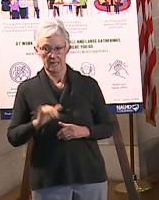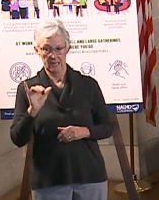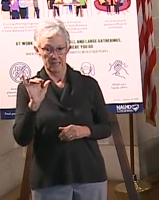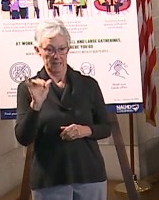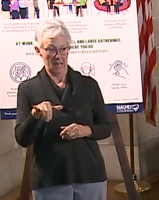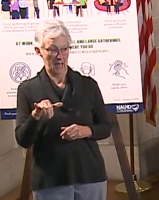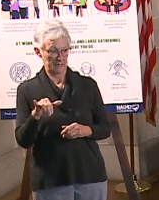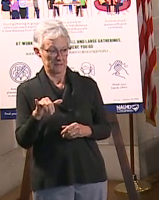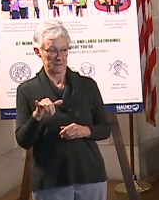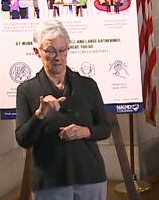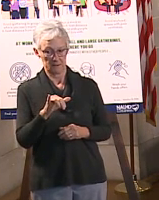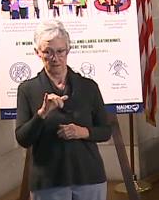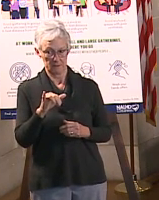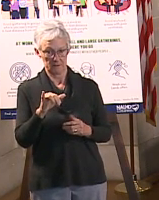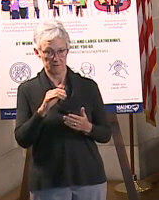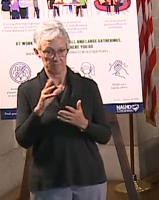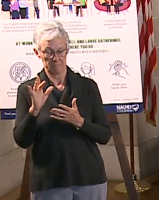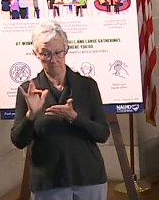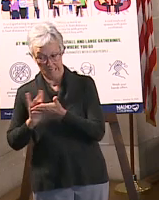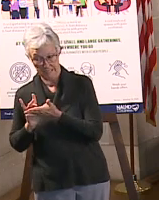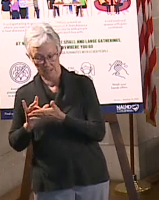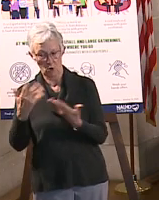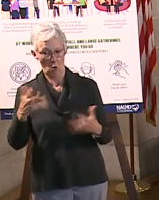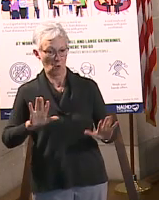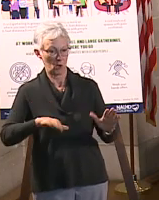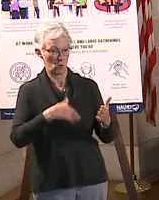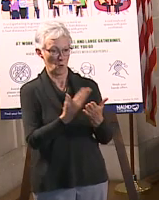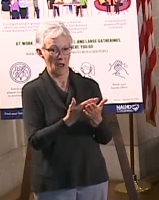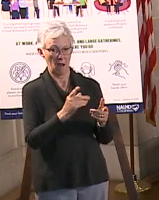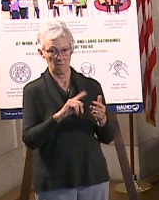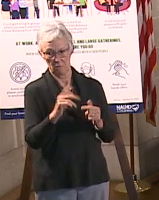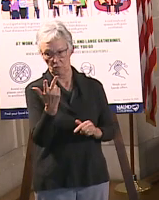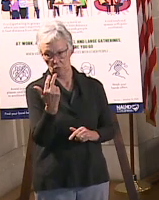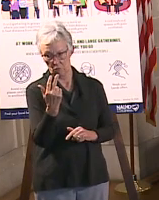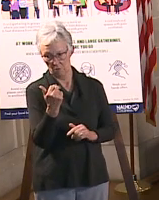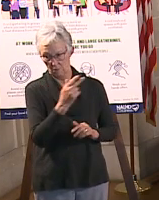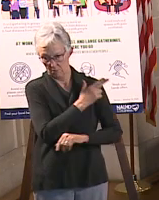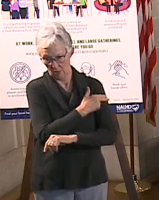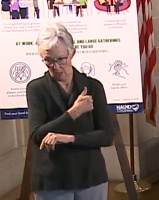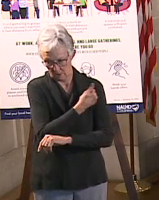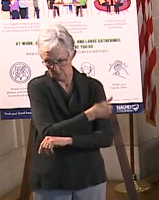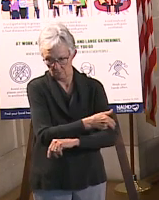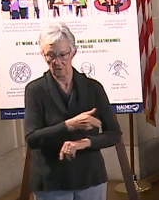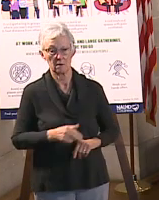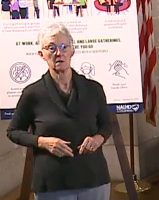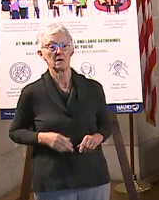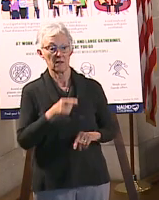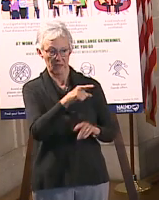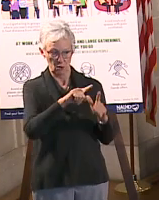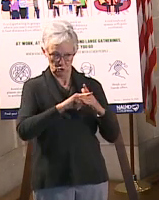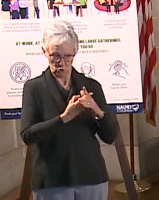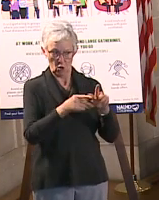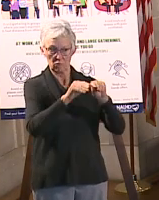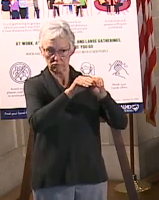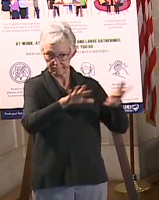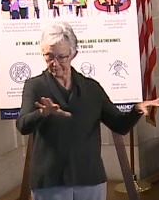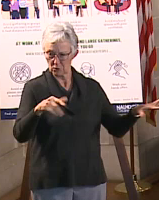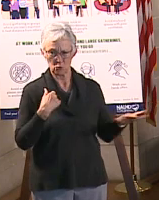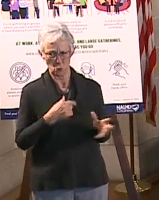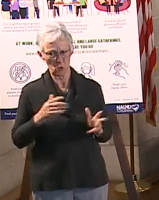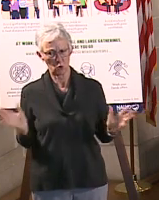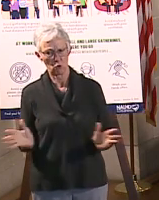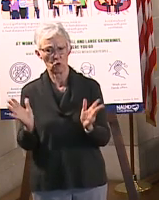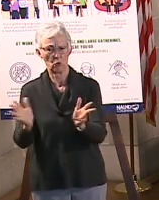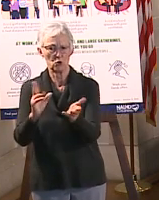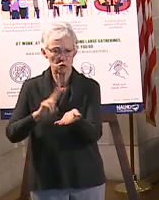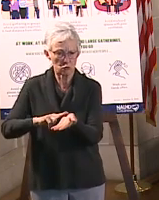13 hospitals give those vaccines. So the program is starting out there, and we're certainly encouraging all those frontline healthcare professionals